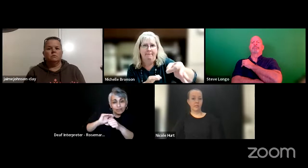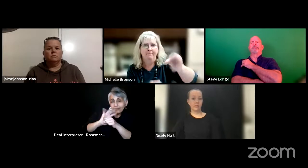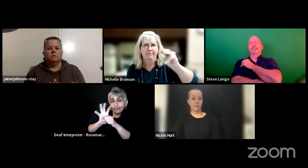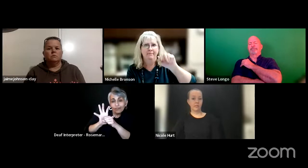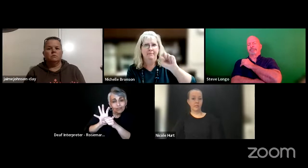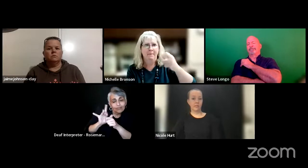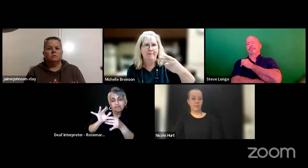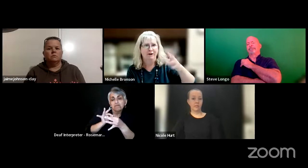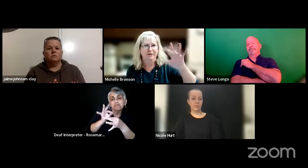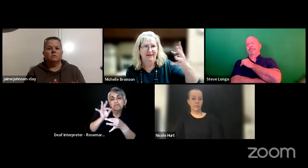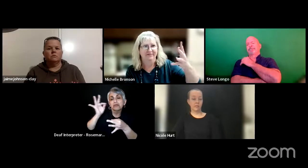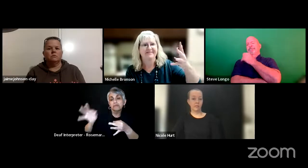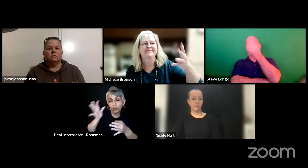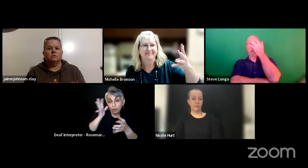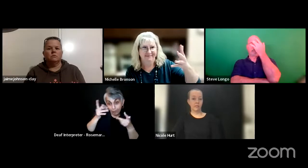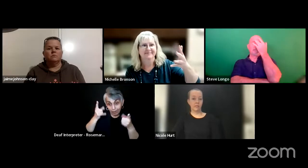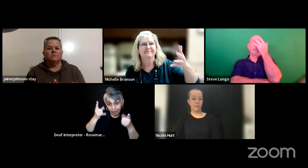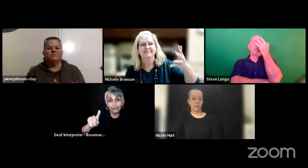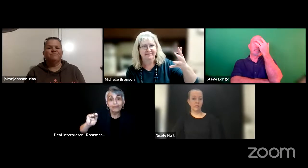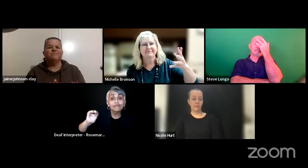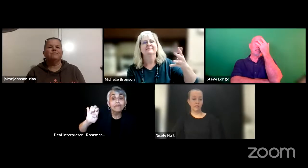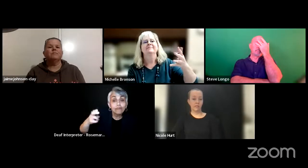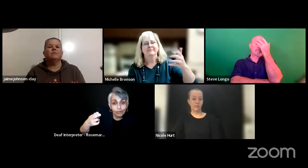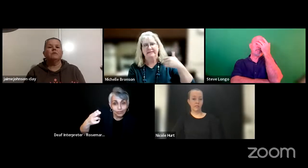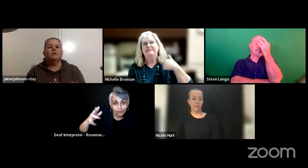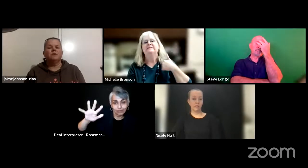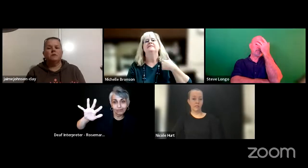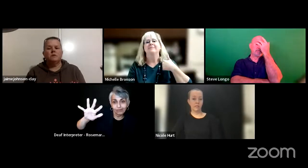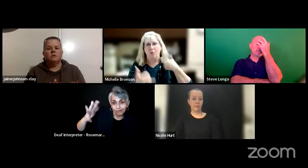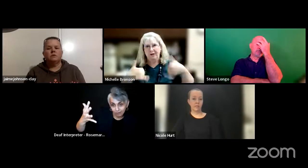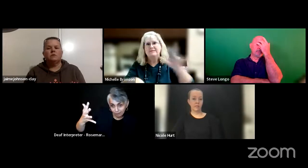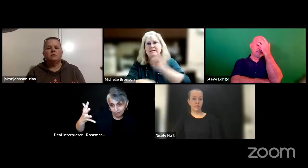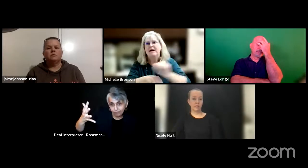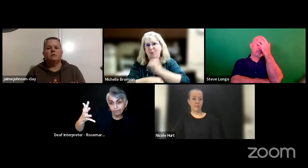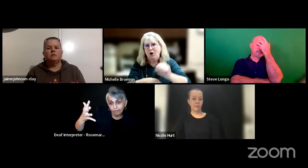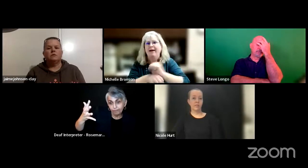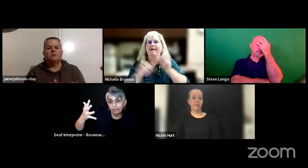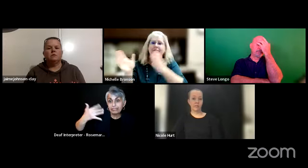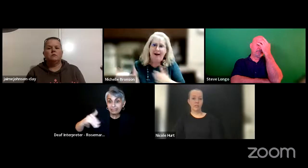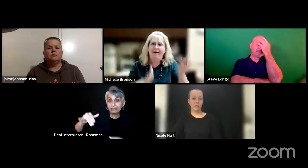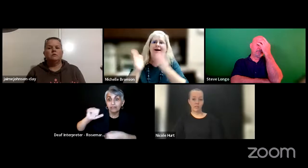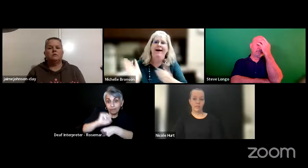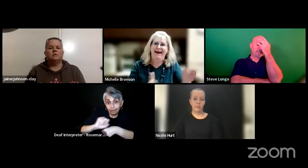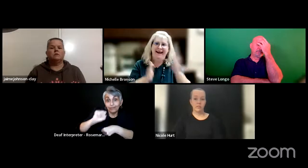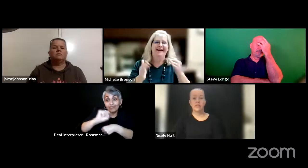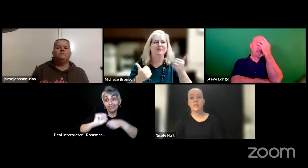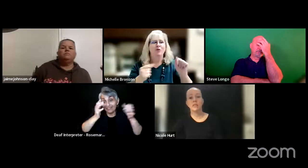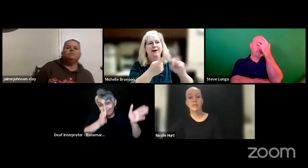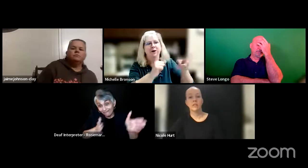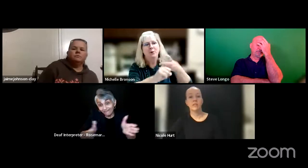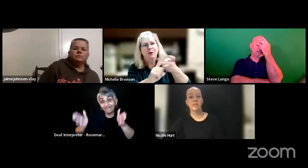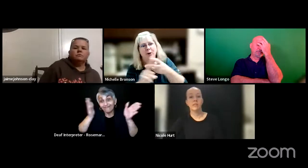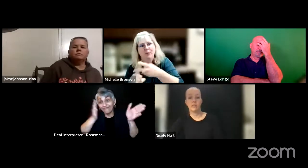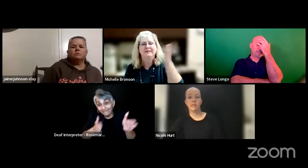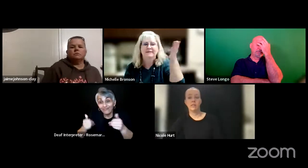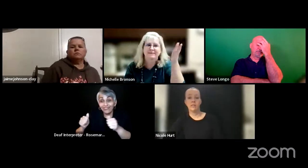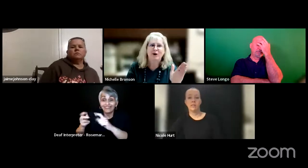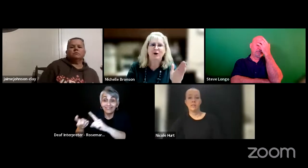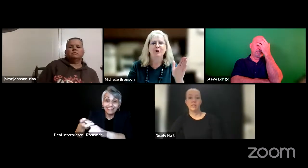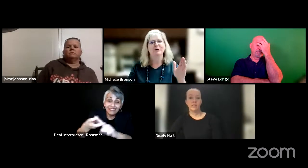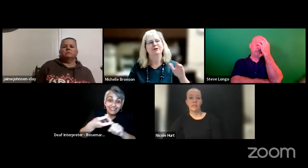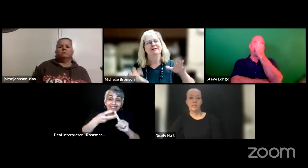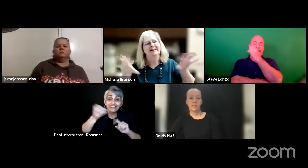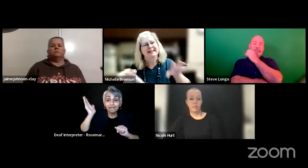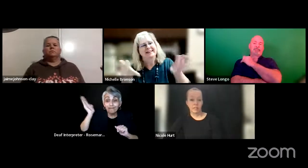However, due to COVID, that has been set off to March 5th. We are still working on